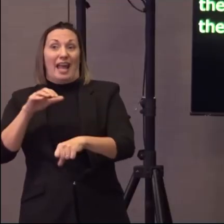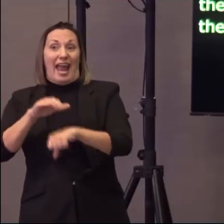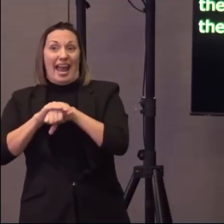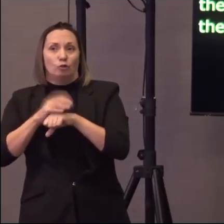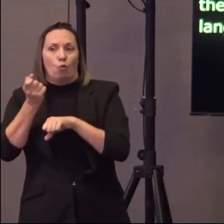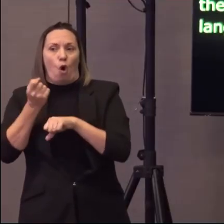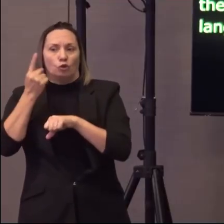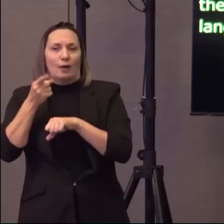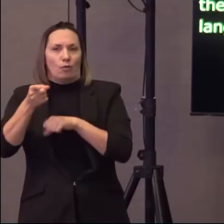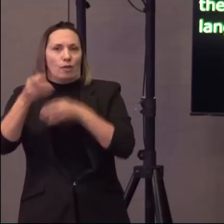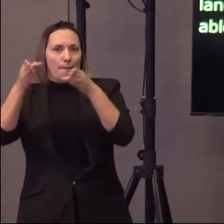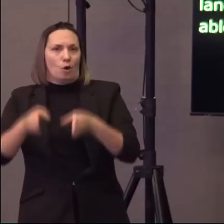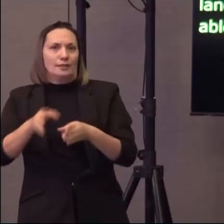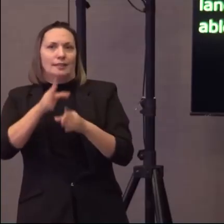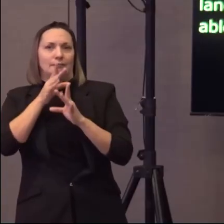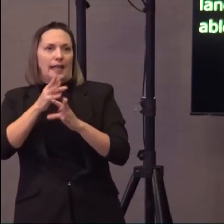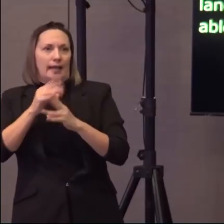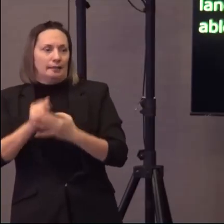is saying.